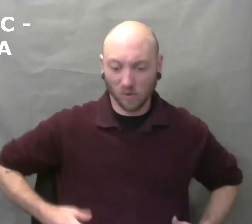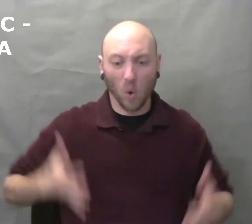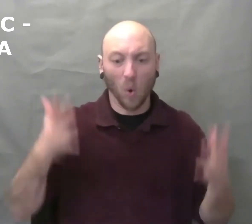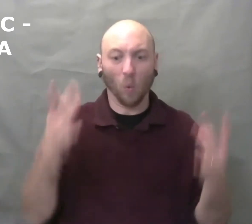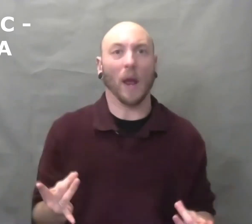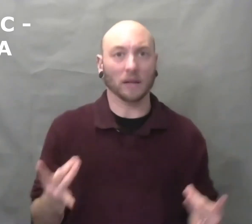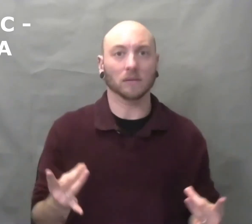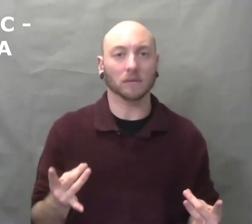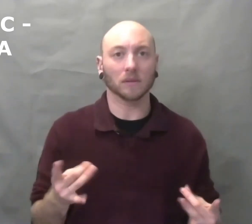told me what had happened.